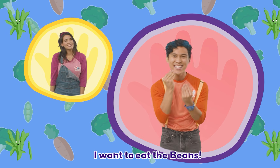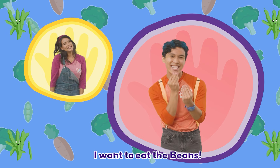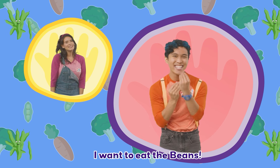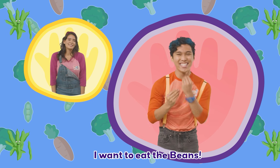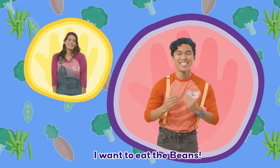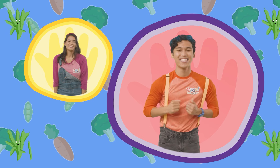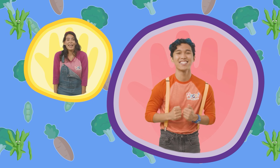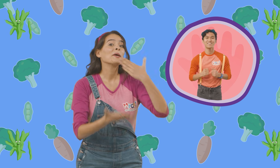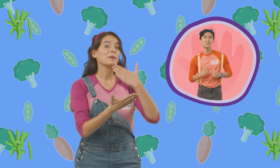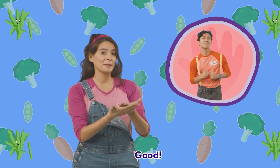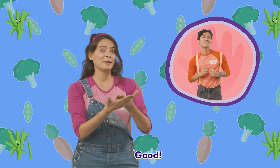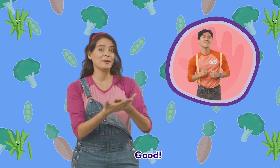the beans. Good,